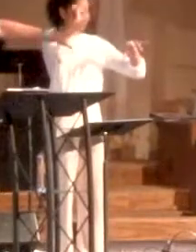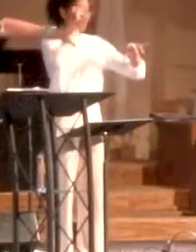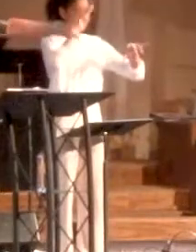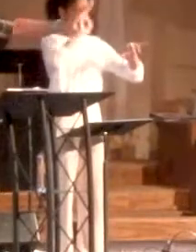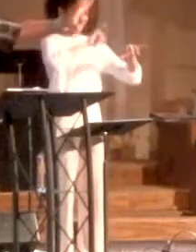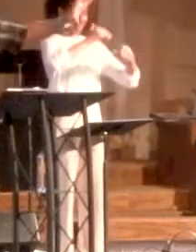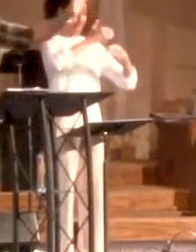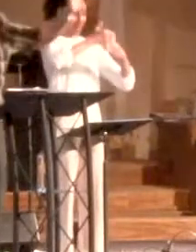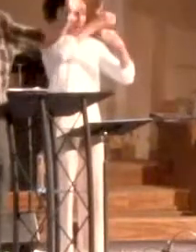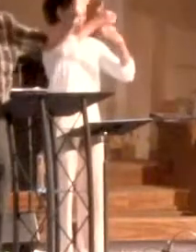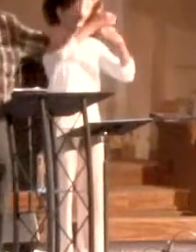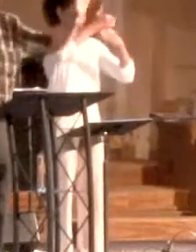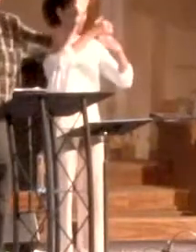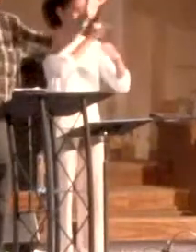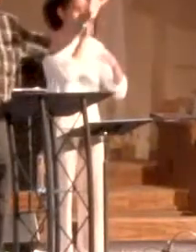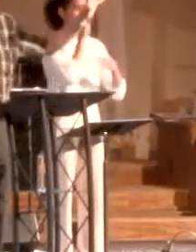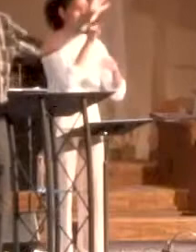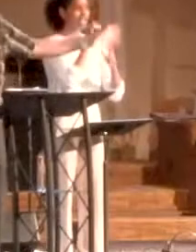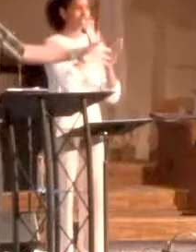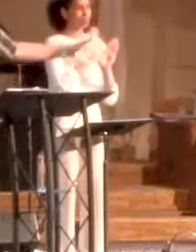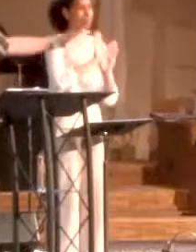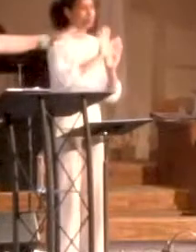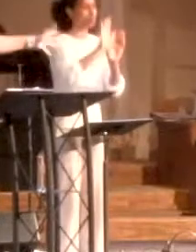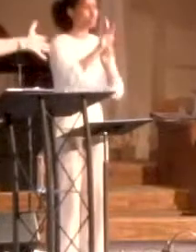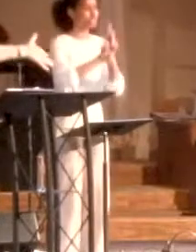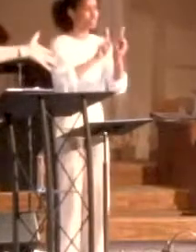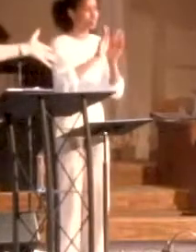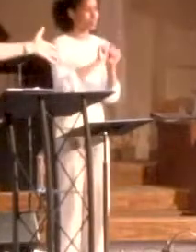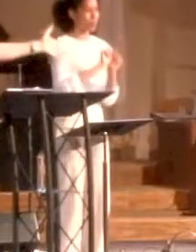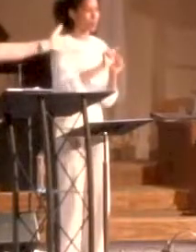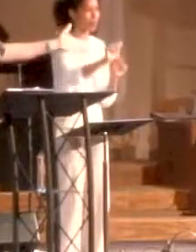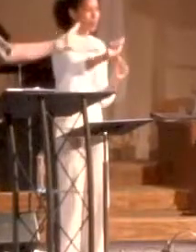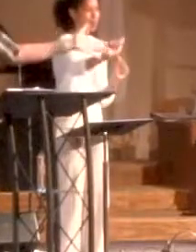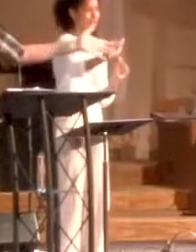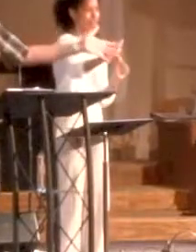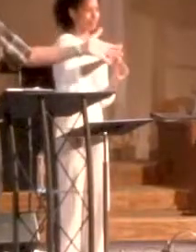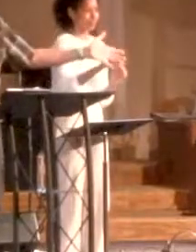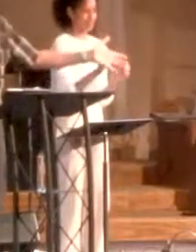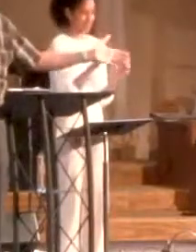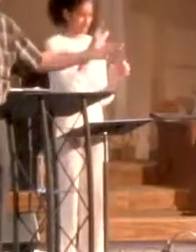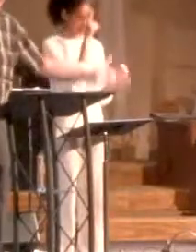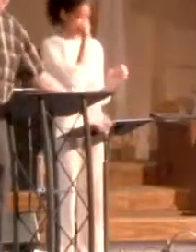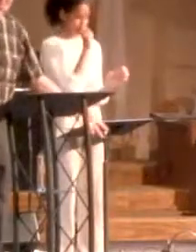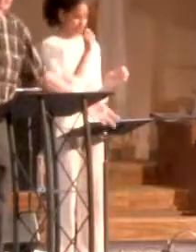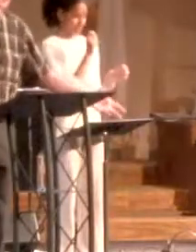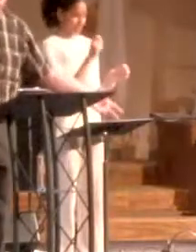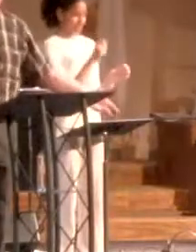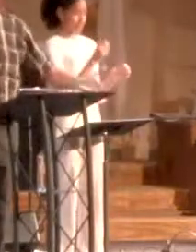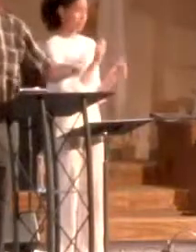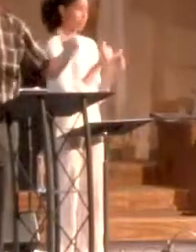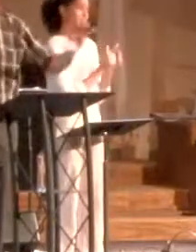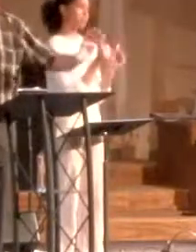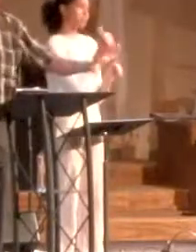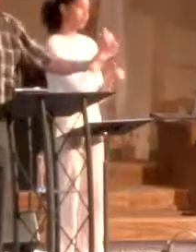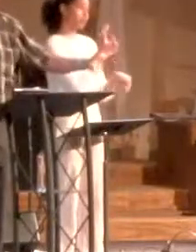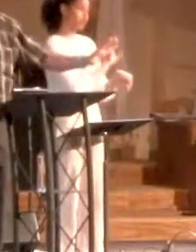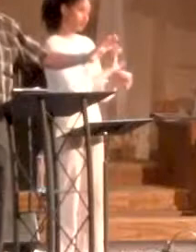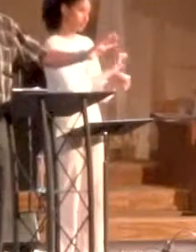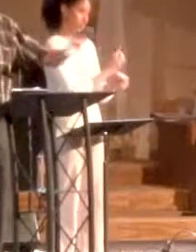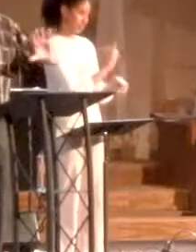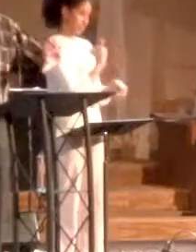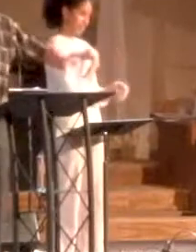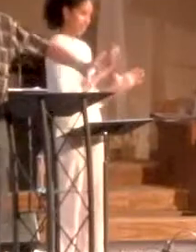Those, you know, the ingrained attitudes the practices that